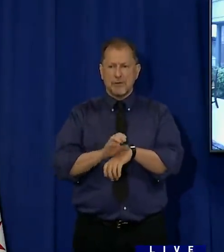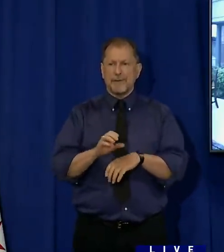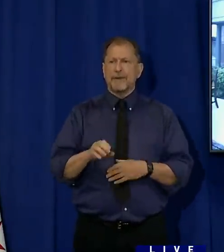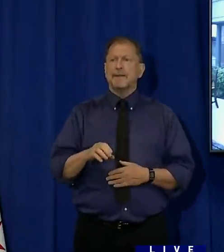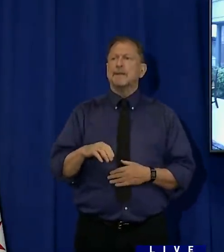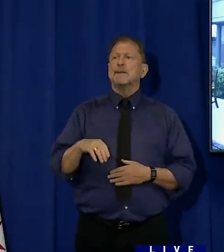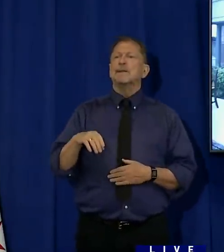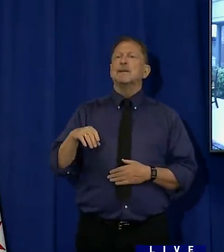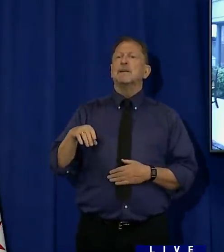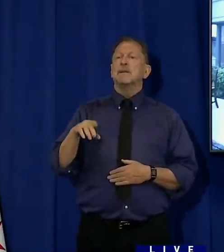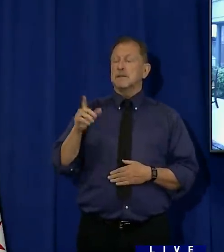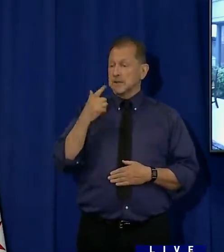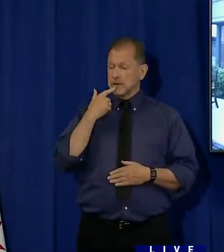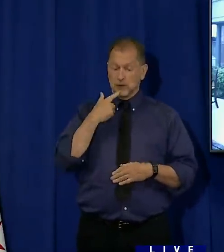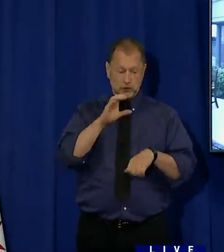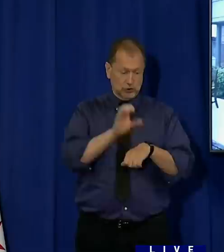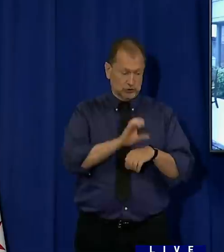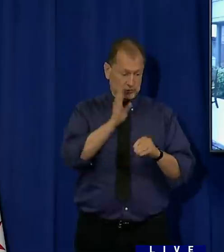at 7:30?